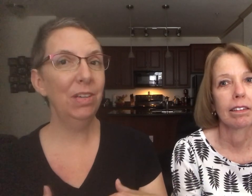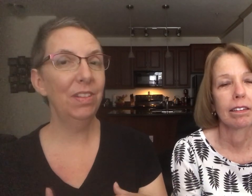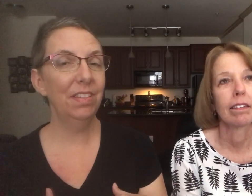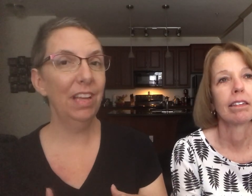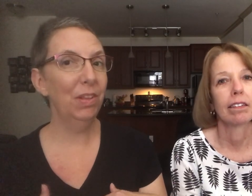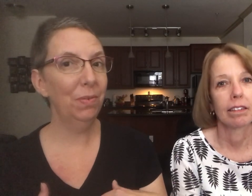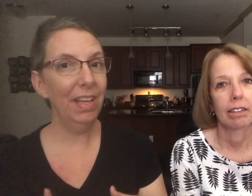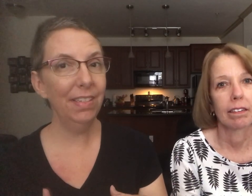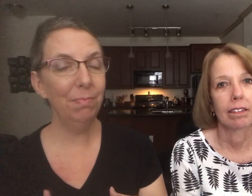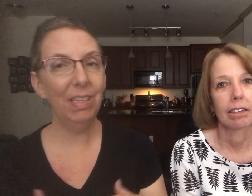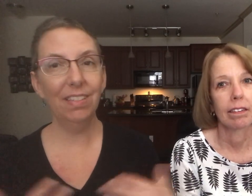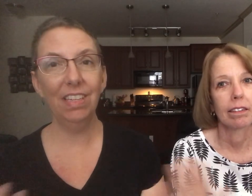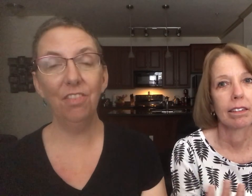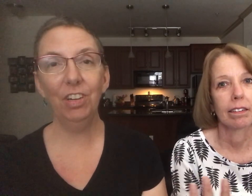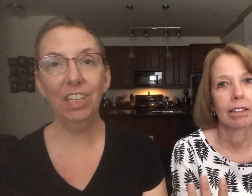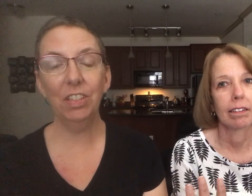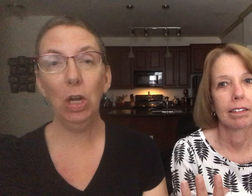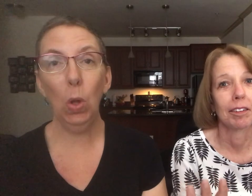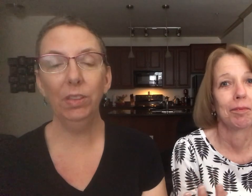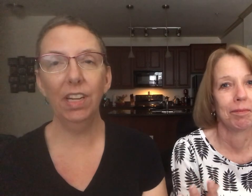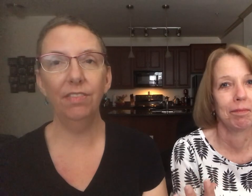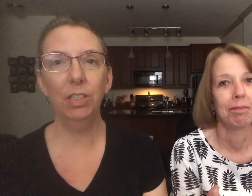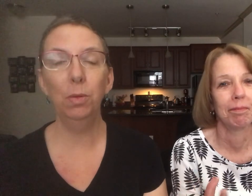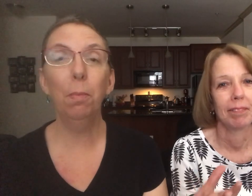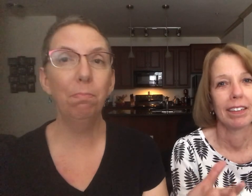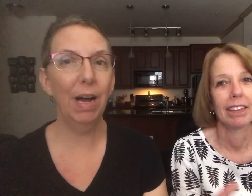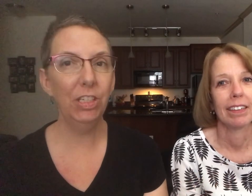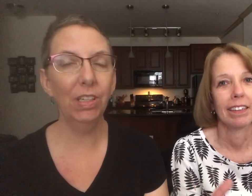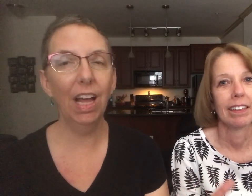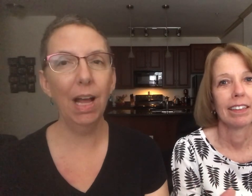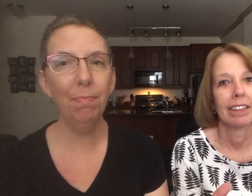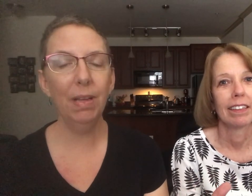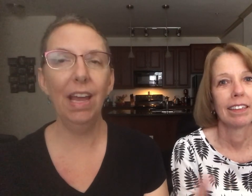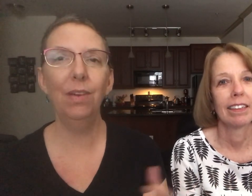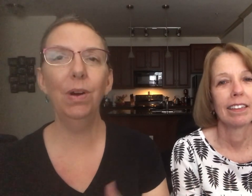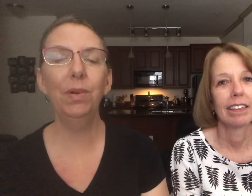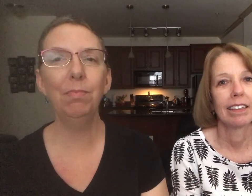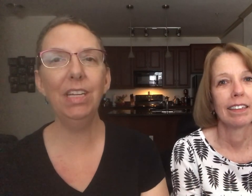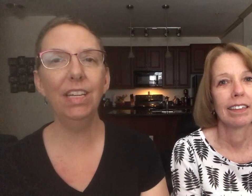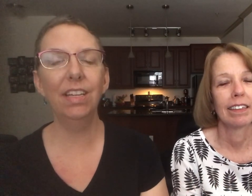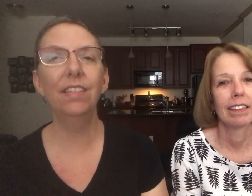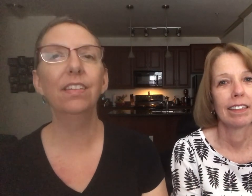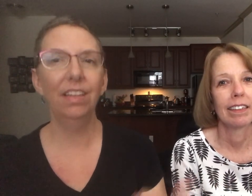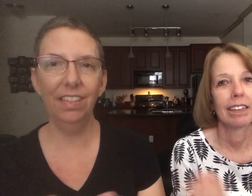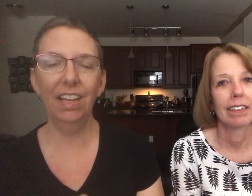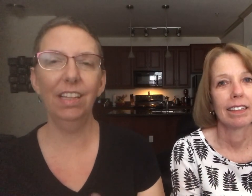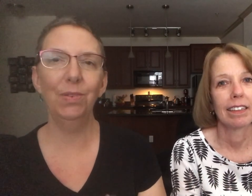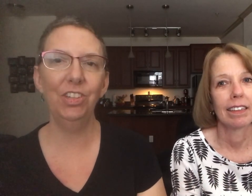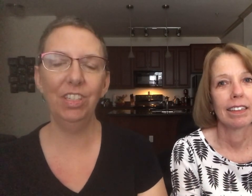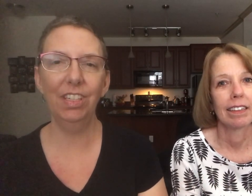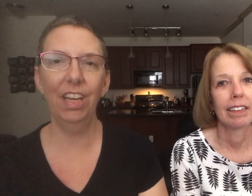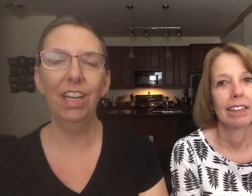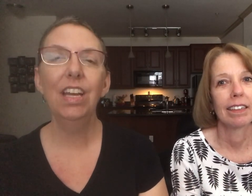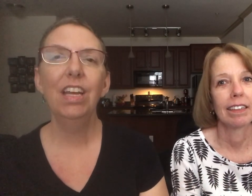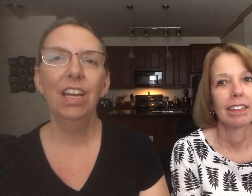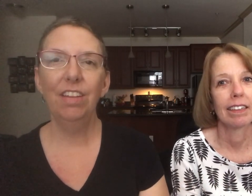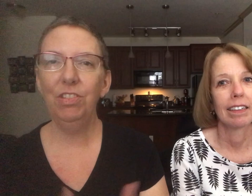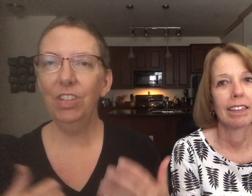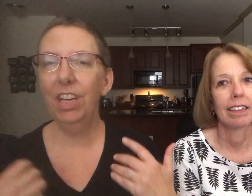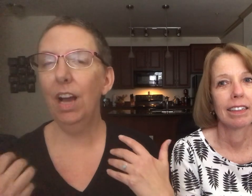in the Southwest because it never gets cold enough to bundle up. And what we mean is exactly what she said. If you say, I'm